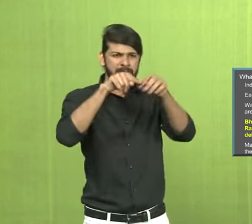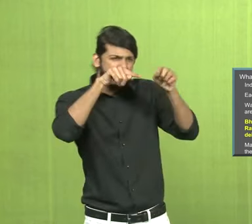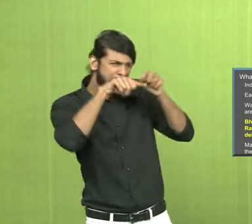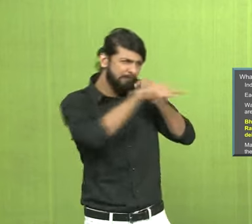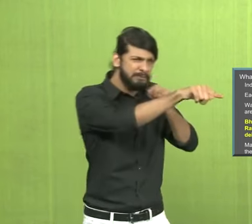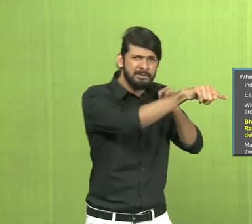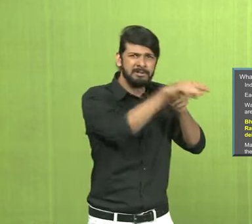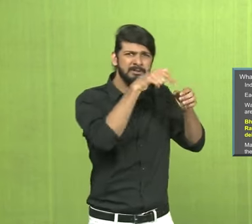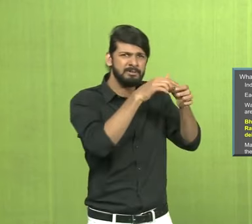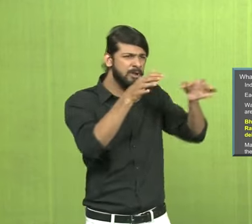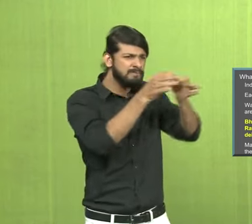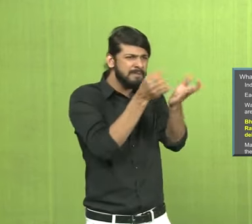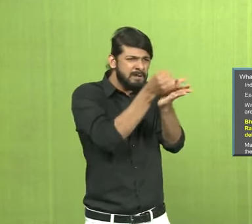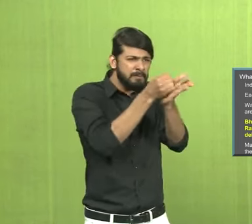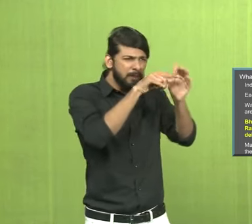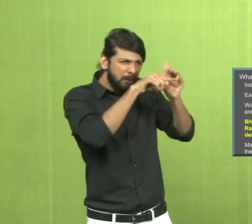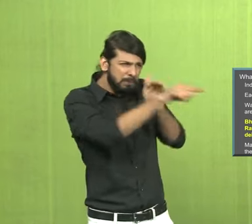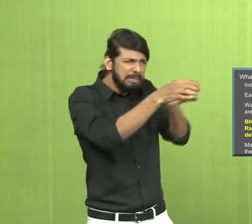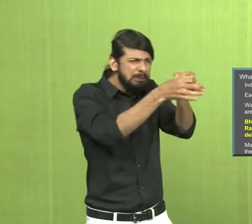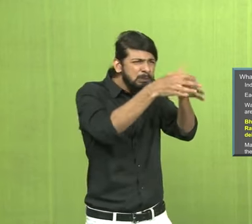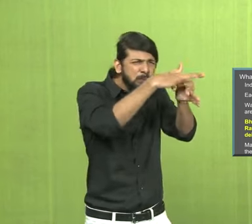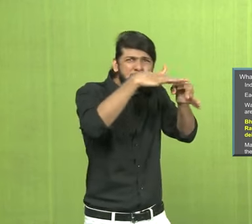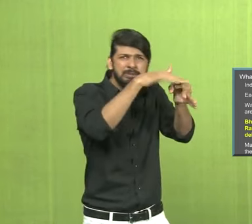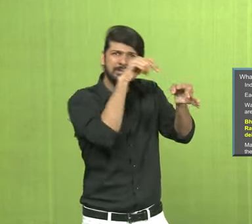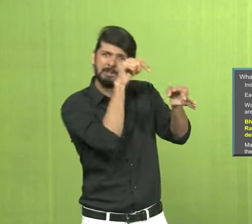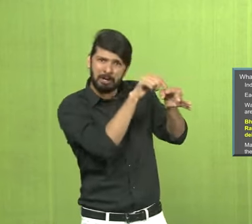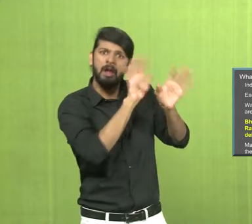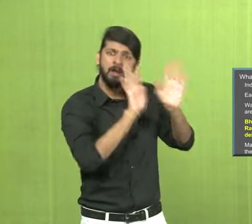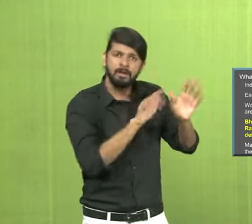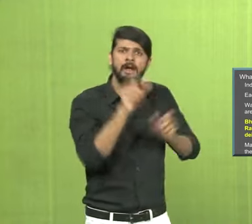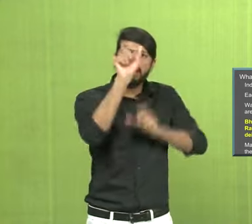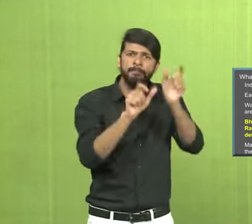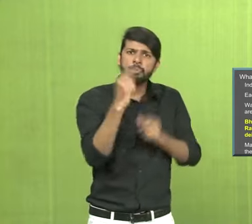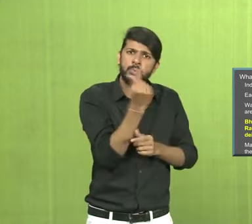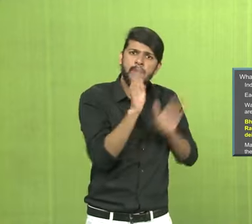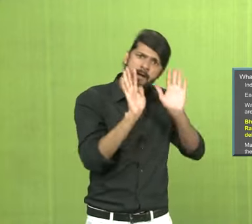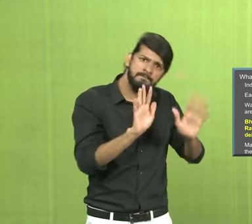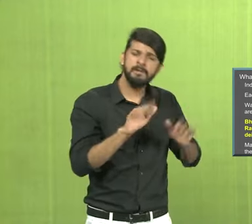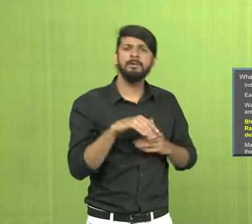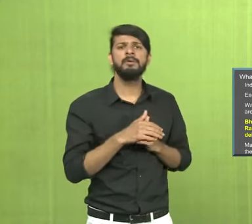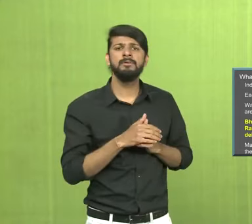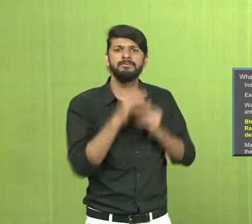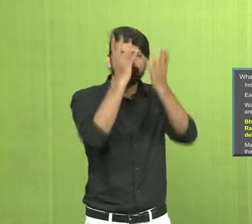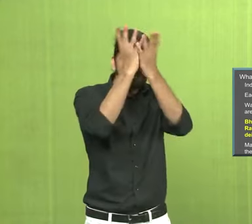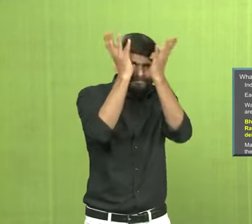Each region here in India has its particular folk and tribal